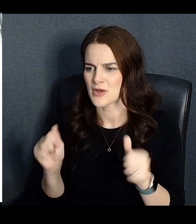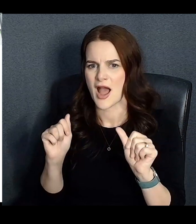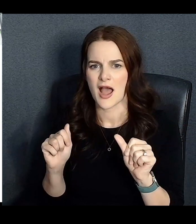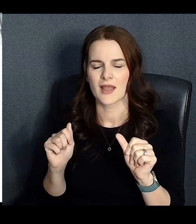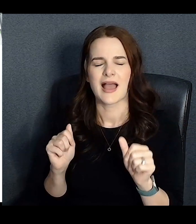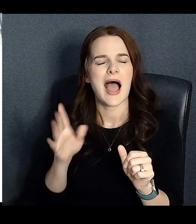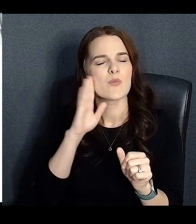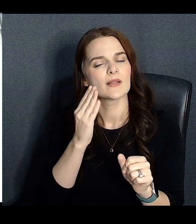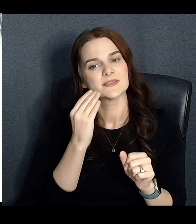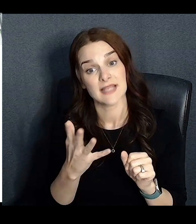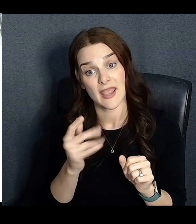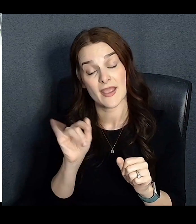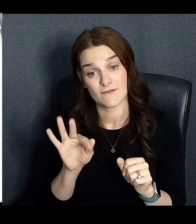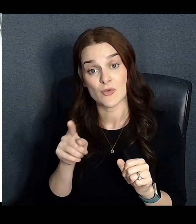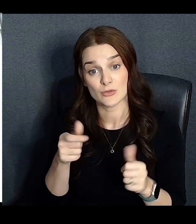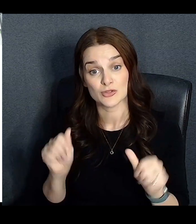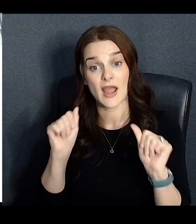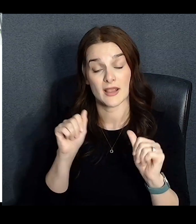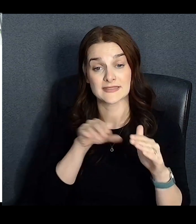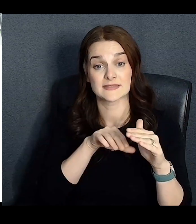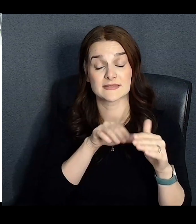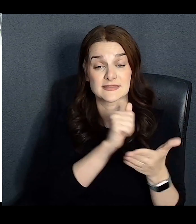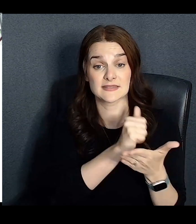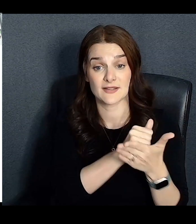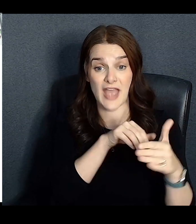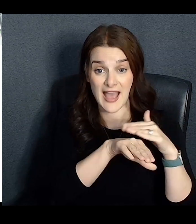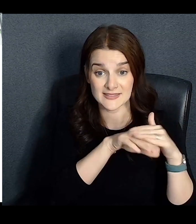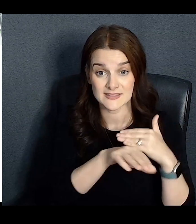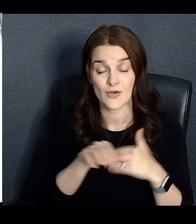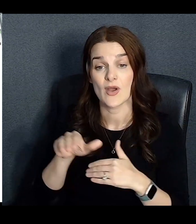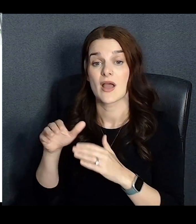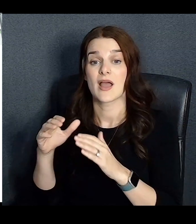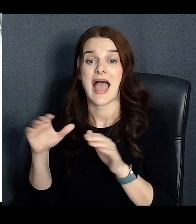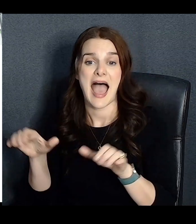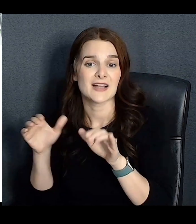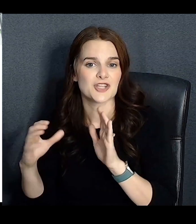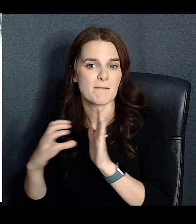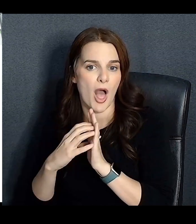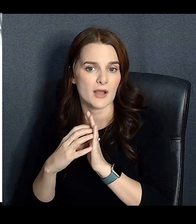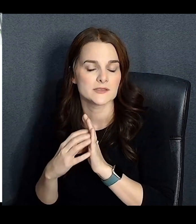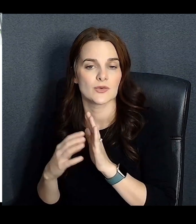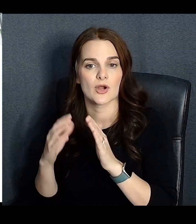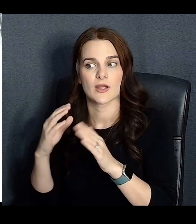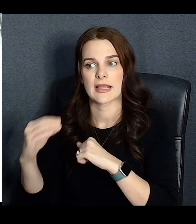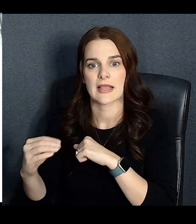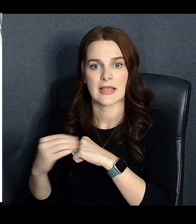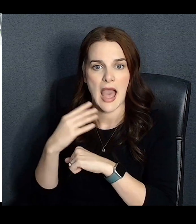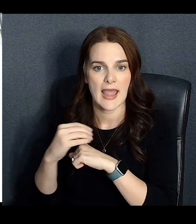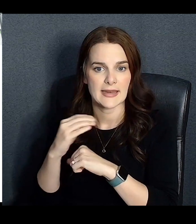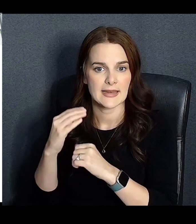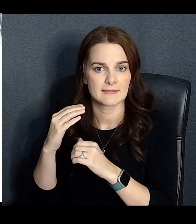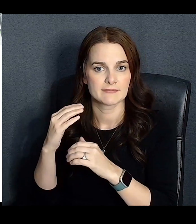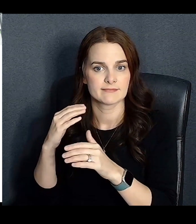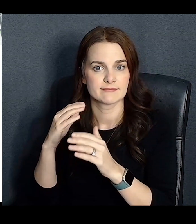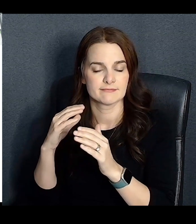fun to try. I will say, if you're trying assistive access or action blocks or guided access, you want to make